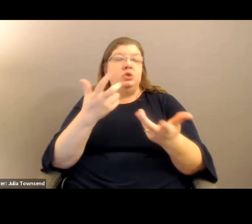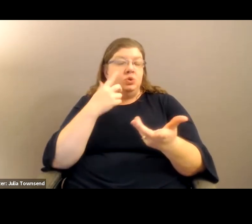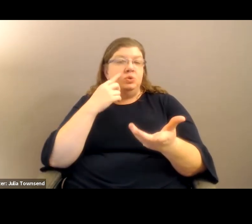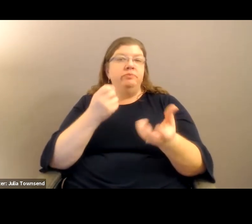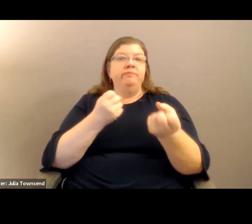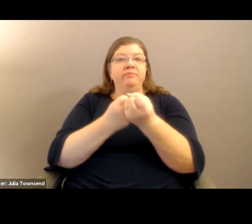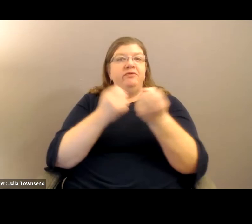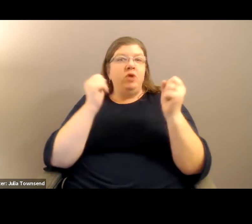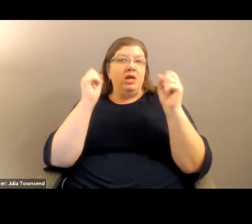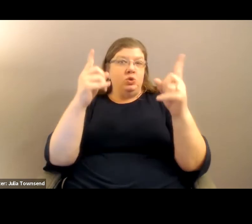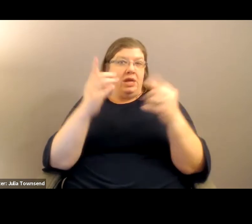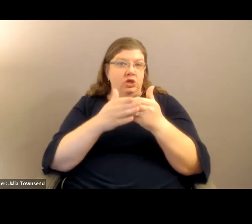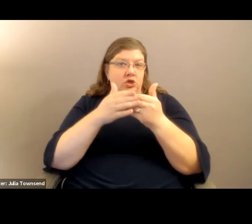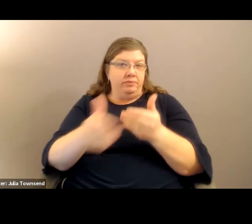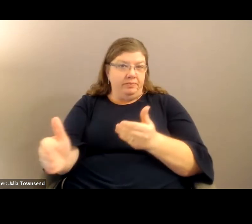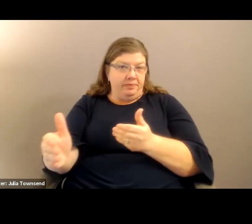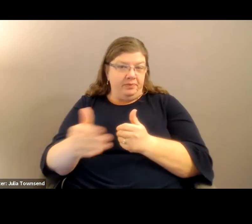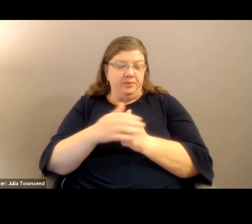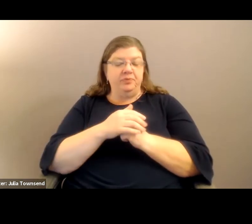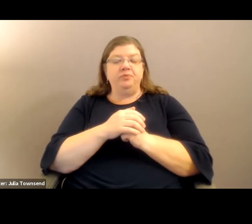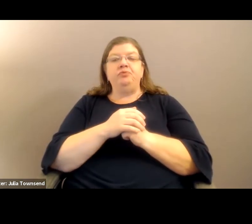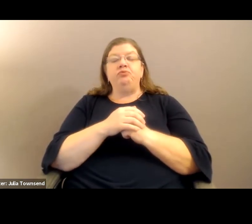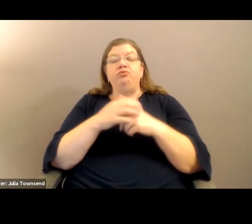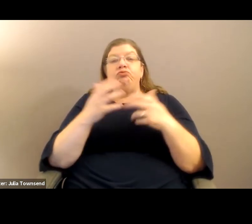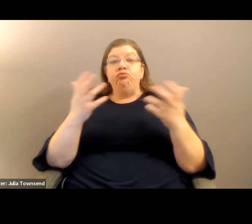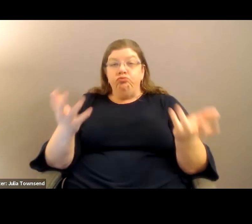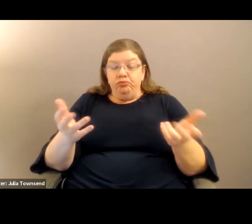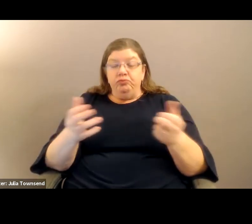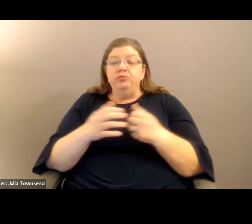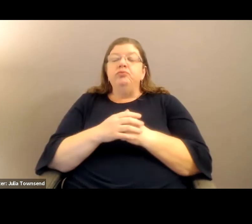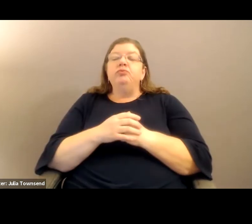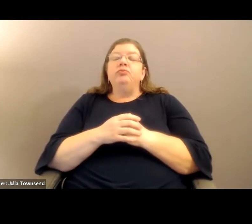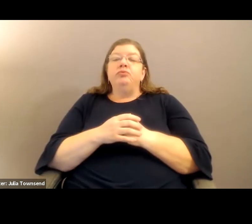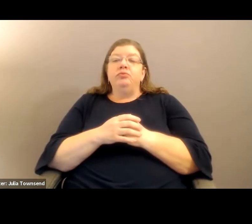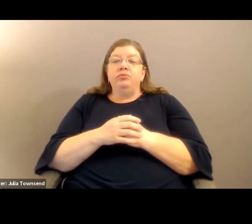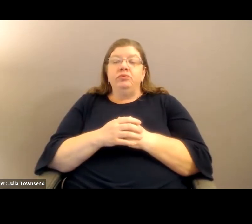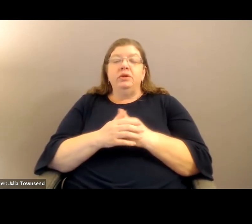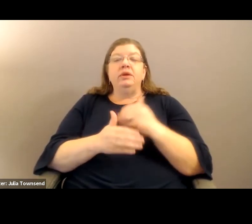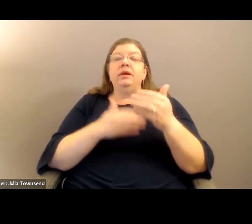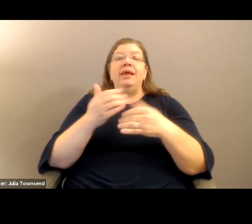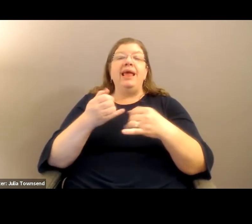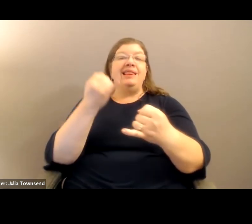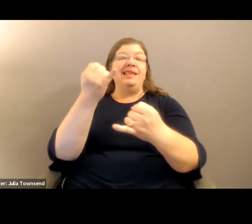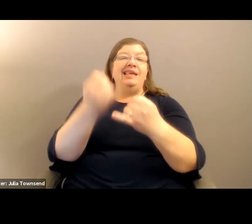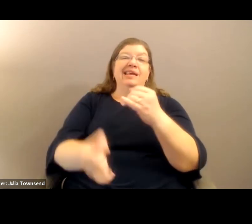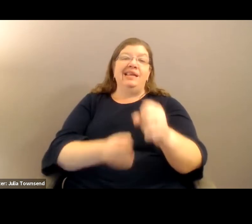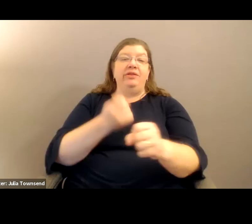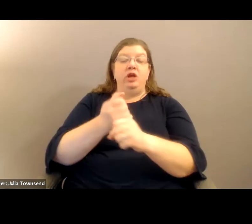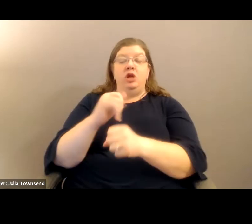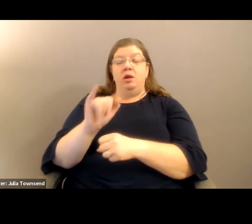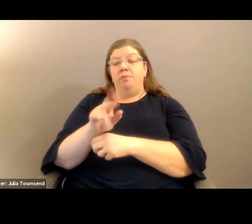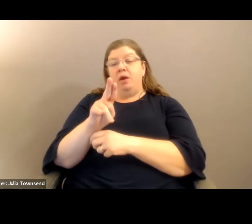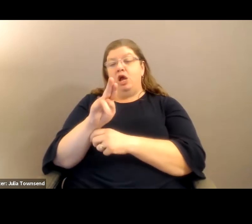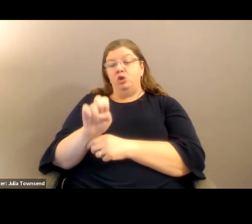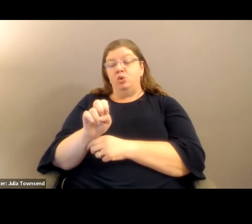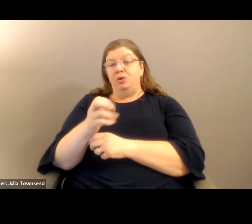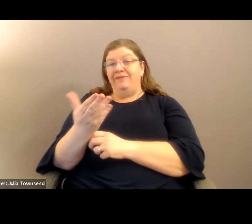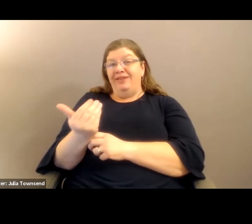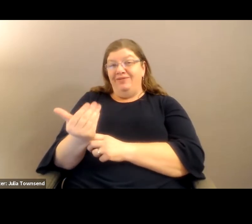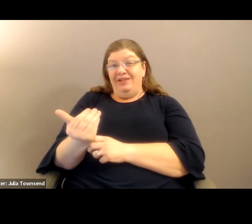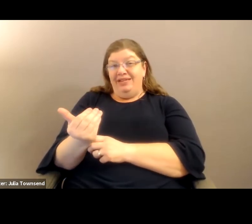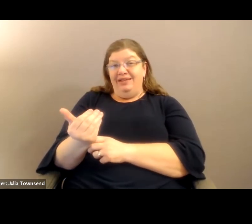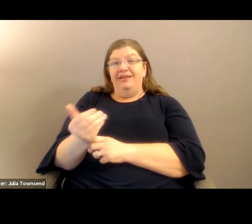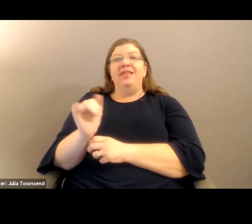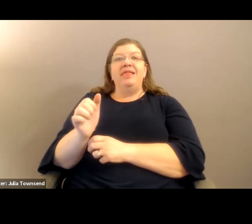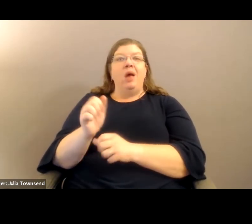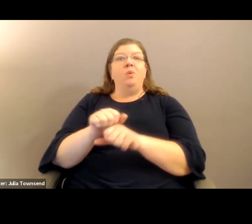for education. So, and then at the very end of the year, by June 15th, we'll have the